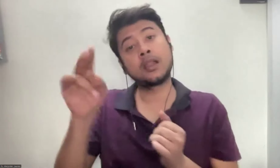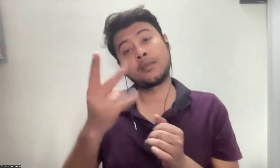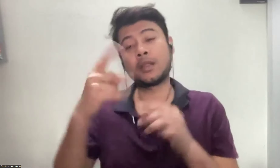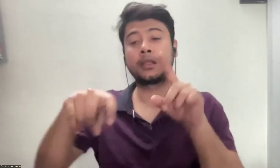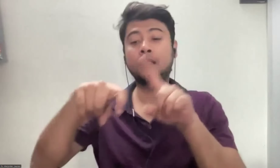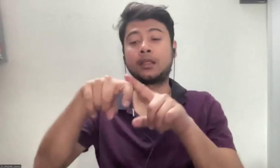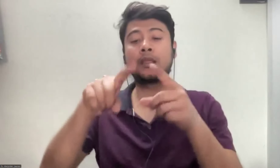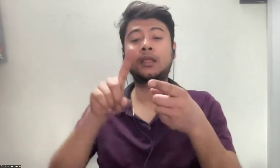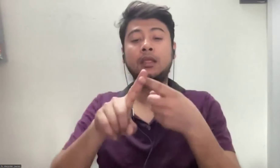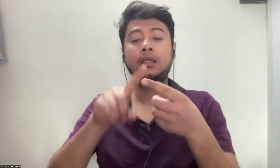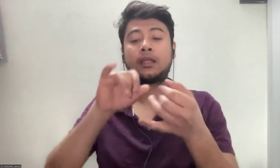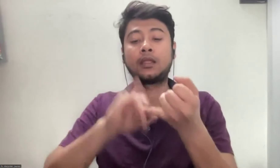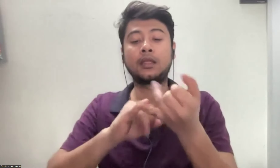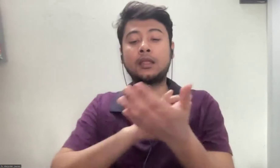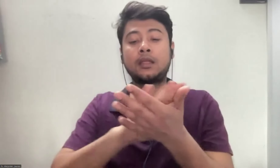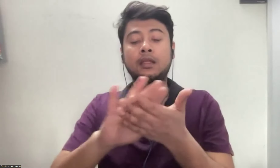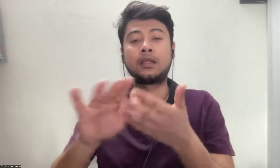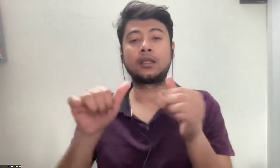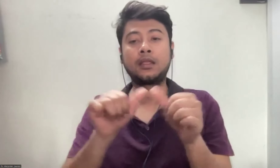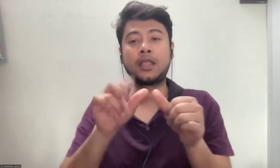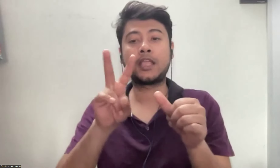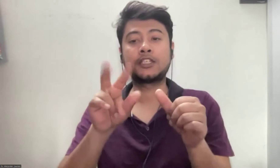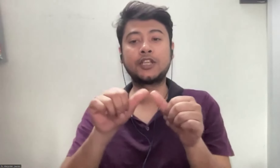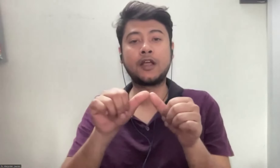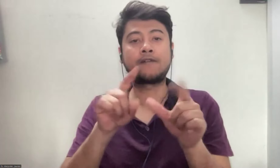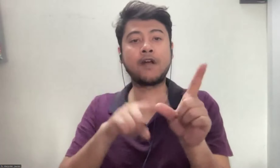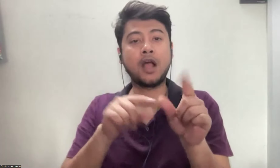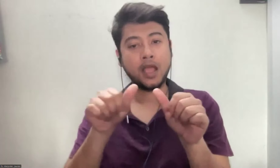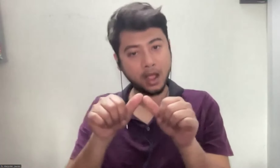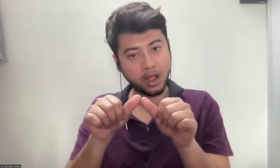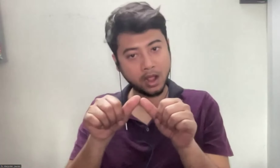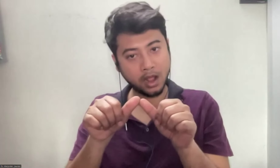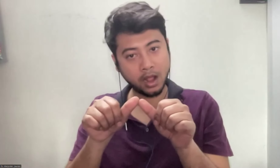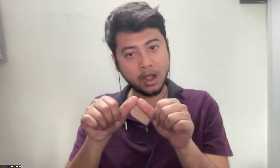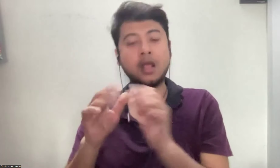So those who can read, otherwise, anyways, Saurav is signing.